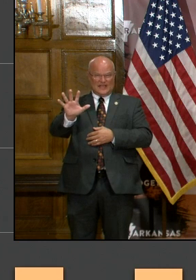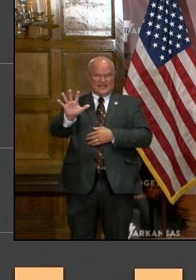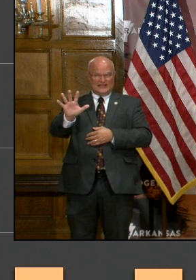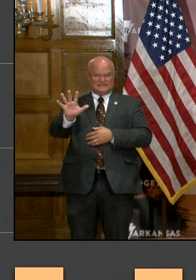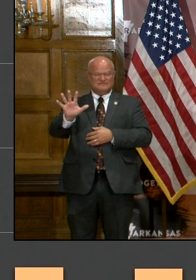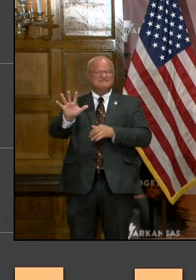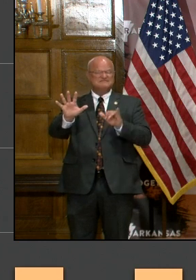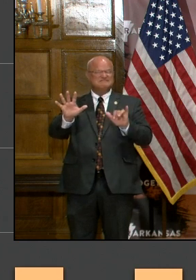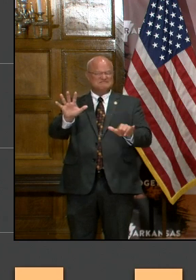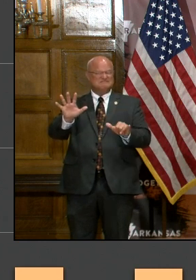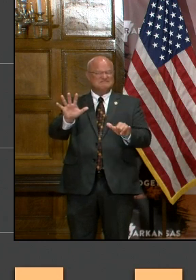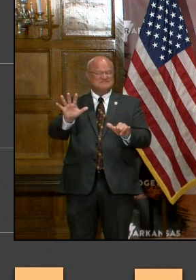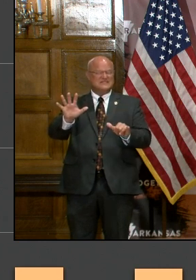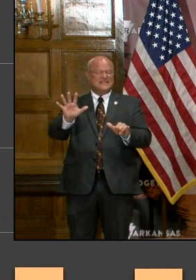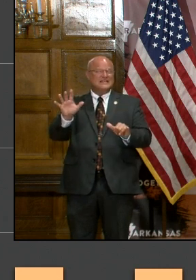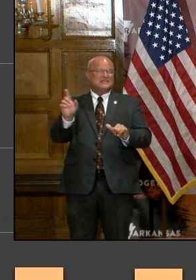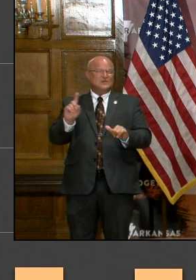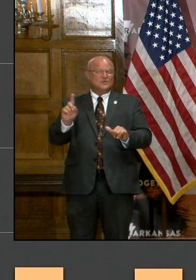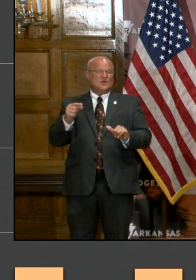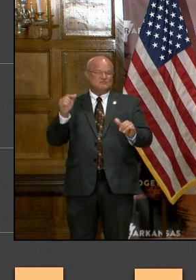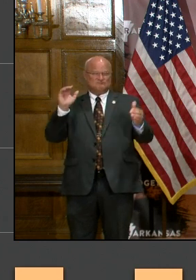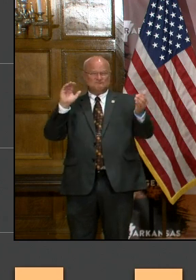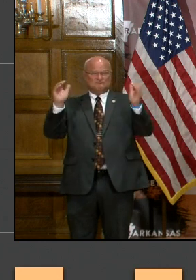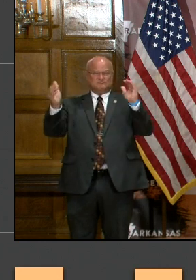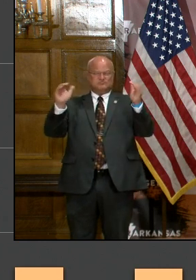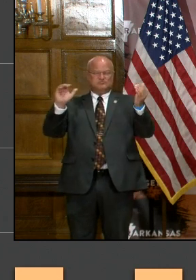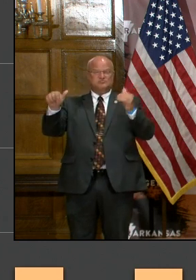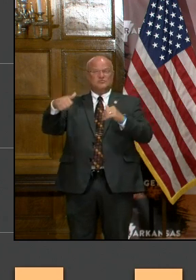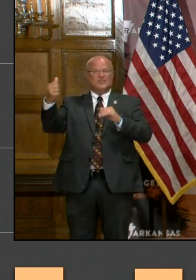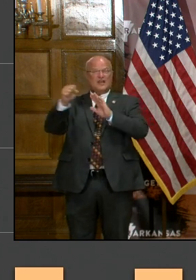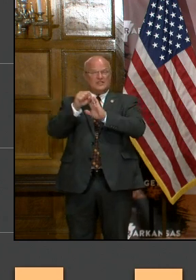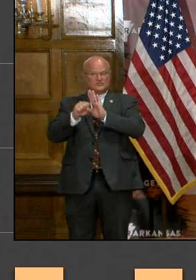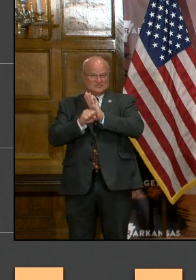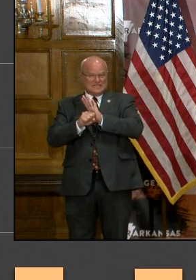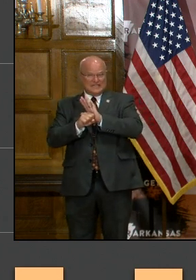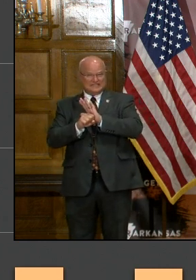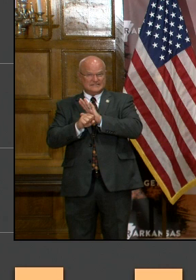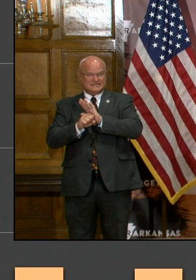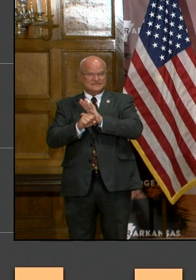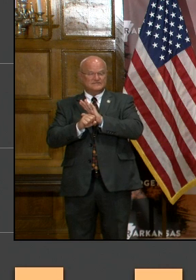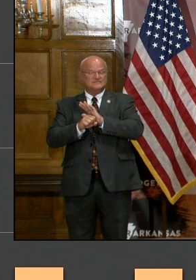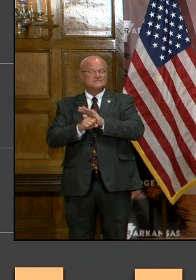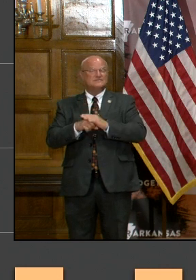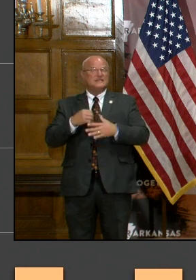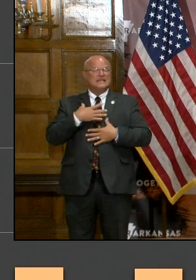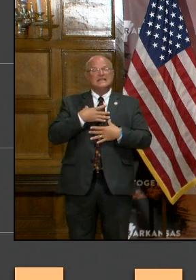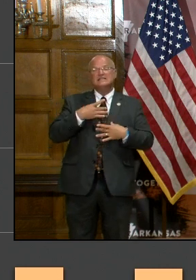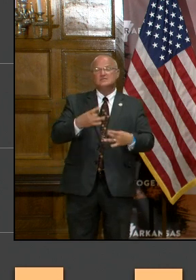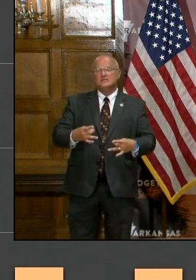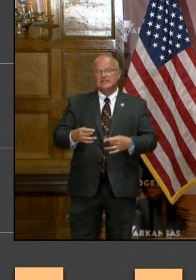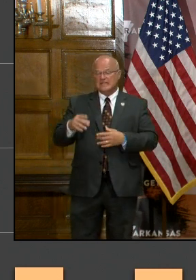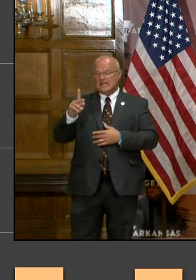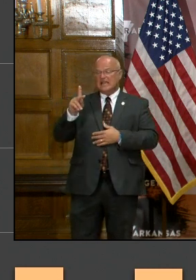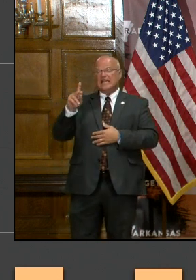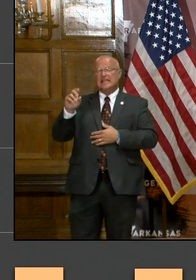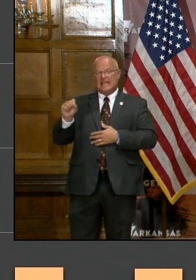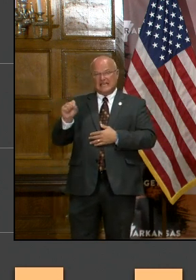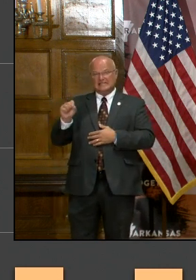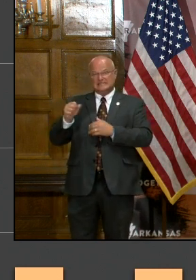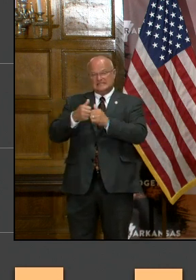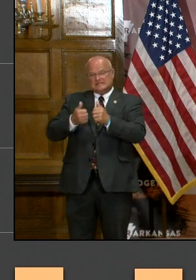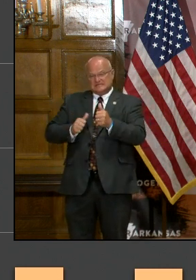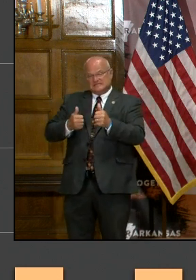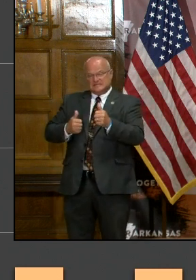something like that. And you can see where we compare to the other states. And it's interesting that Kansas was behind us in the number